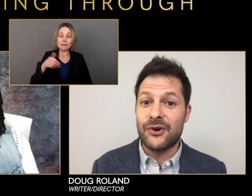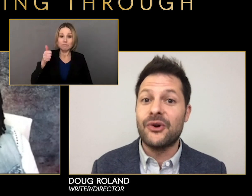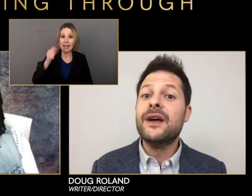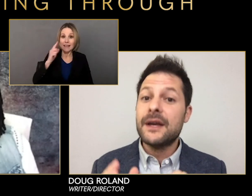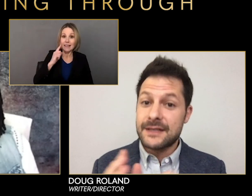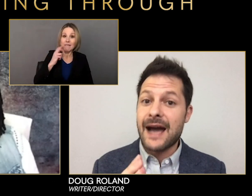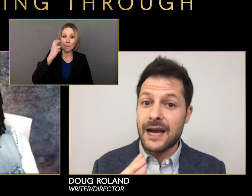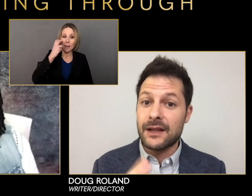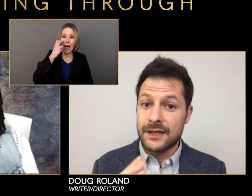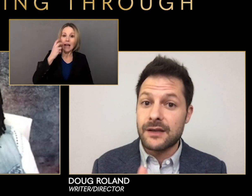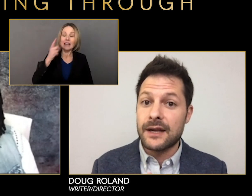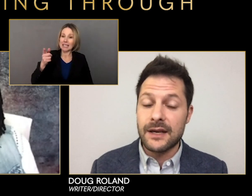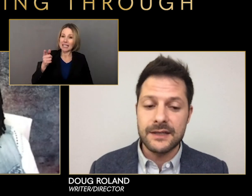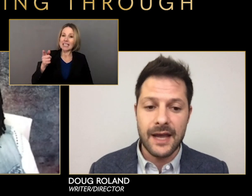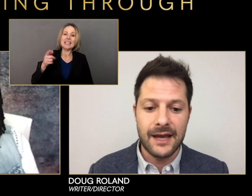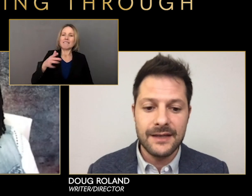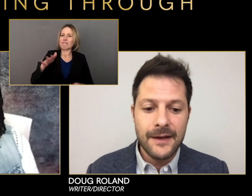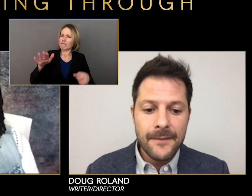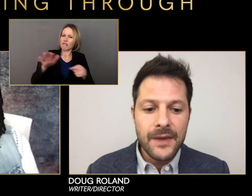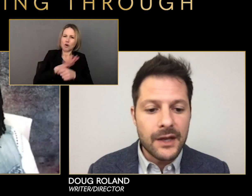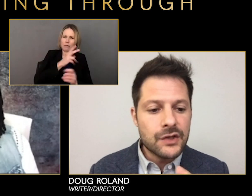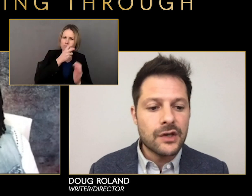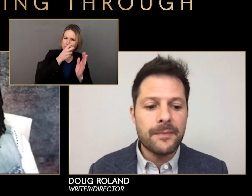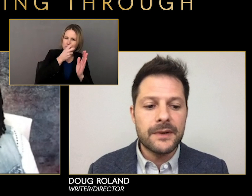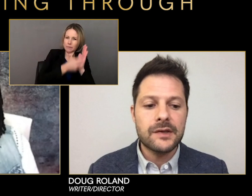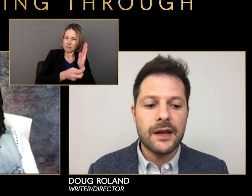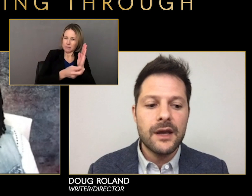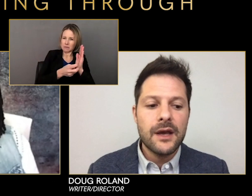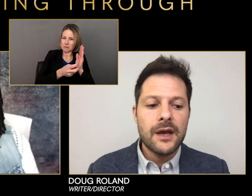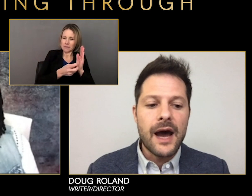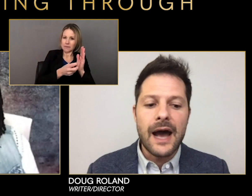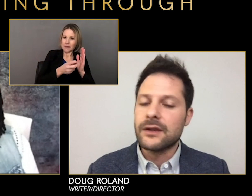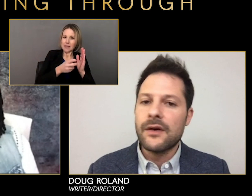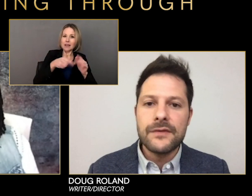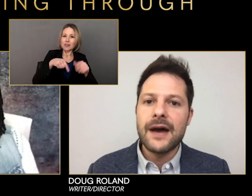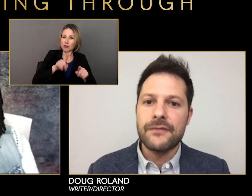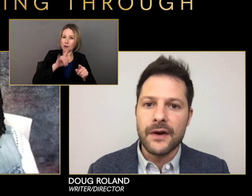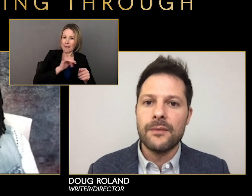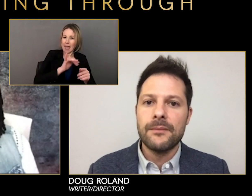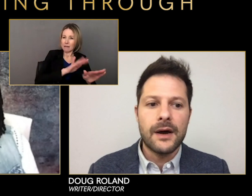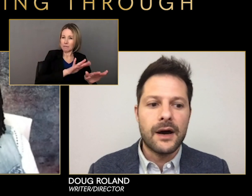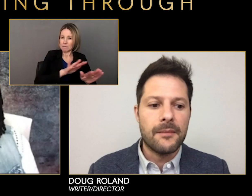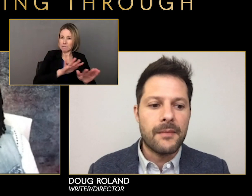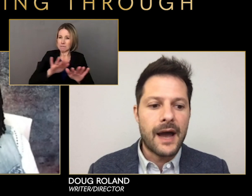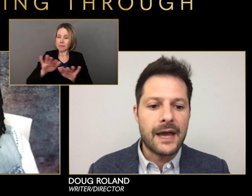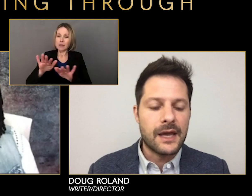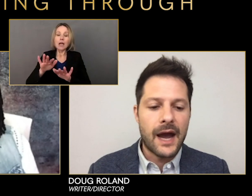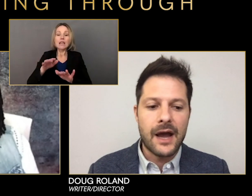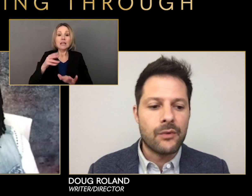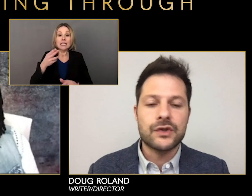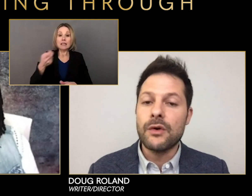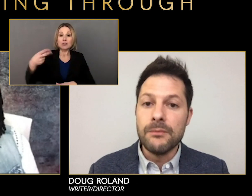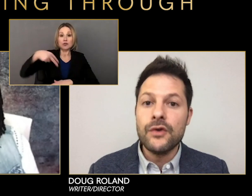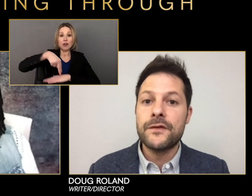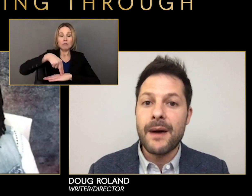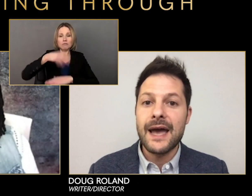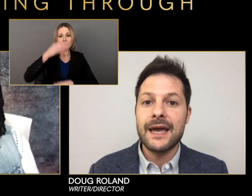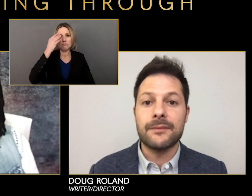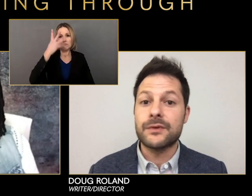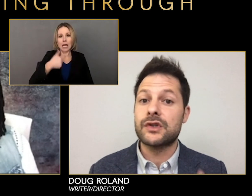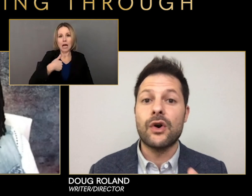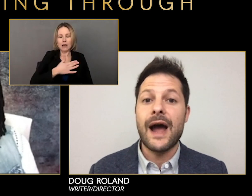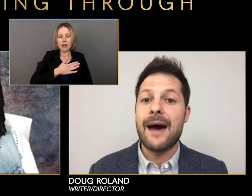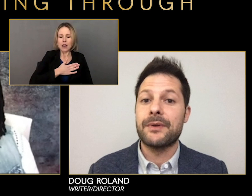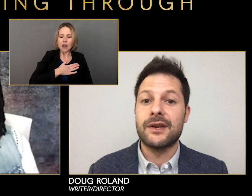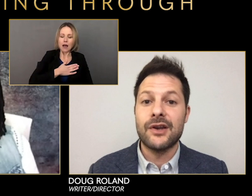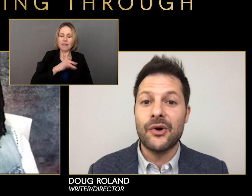the panel, tactilely signed in his hand. And he stood up and he said, "I love that film. I was so moved by it, and